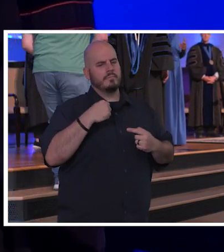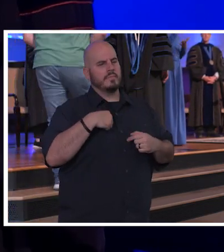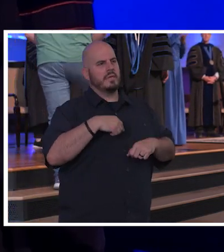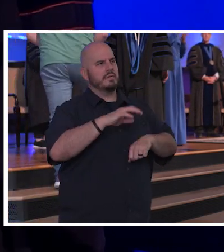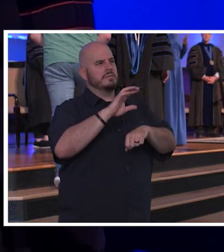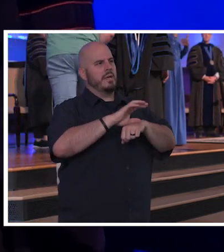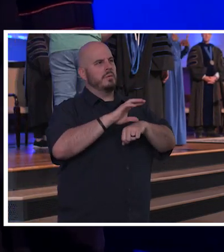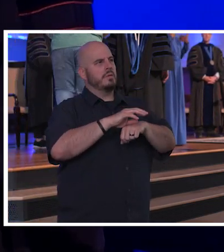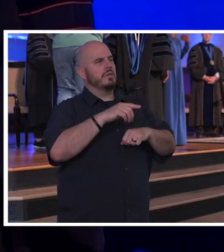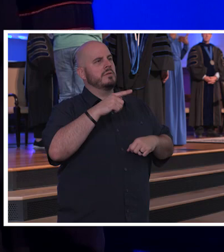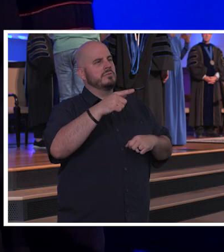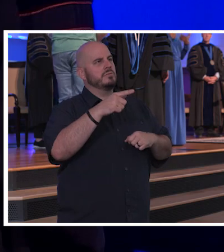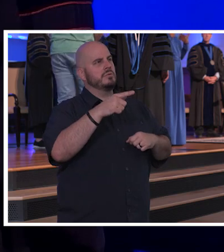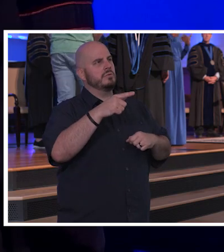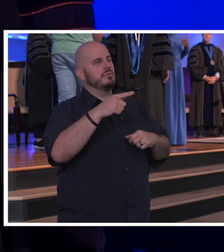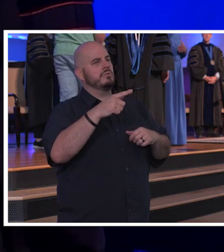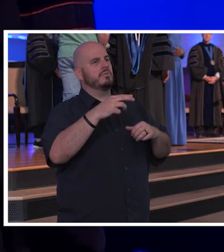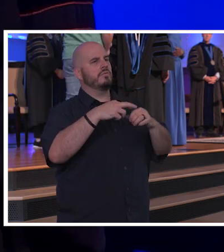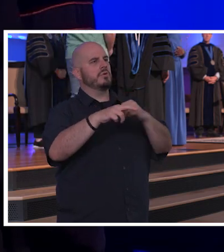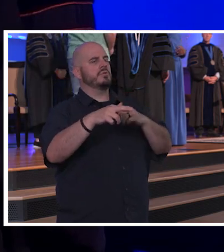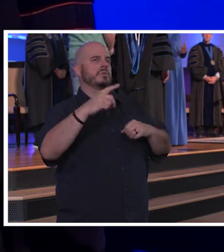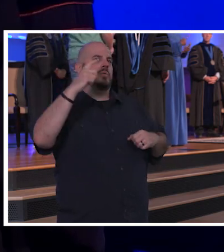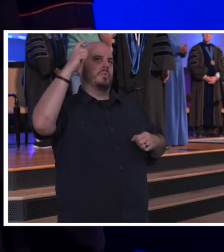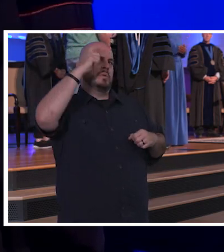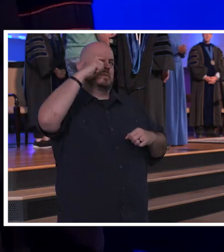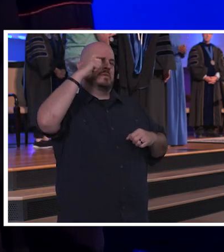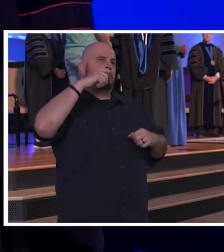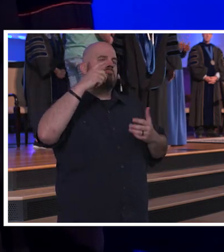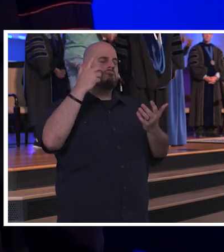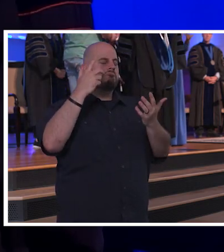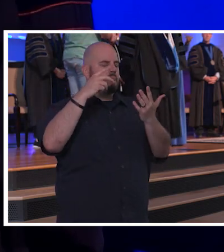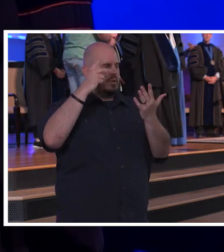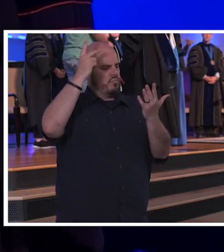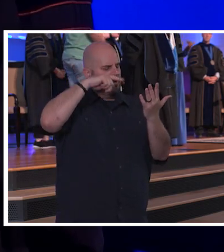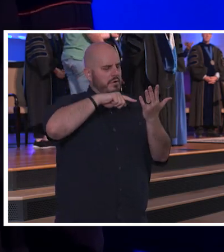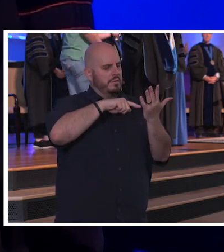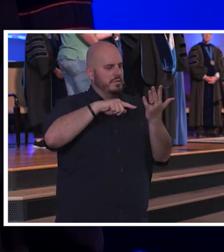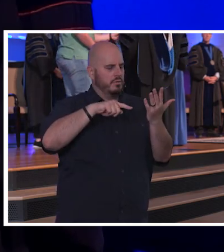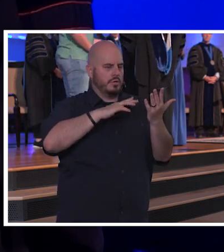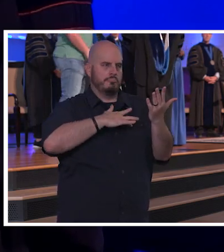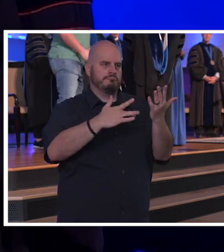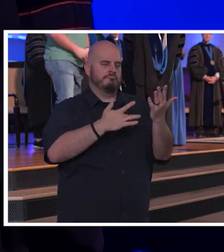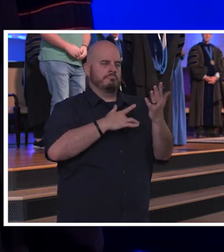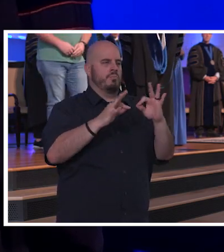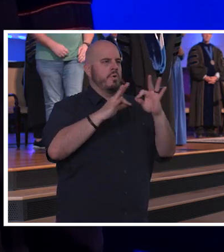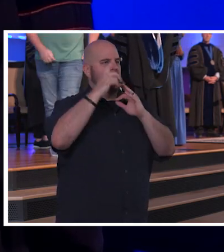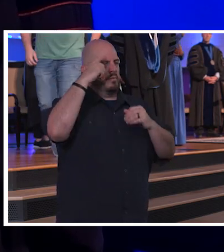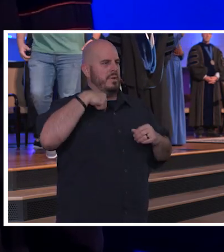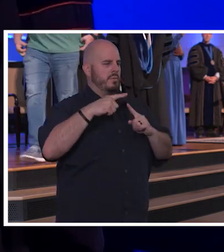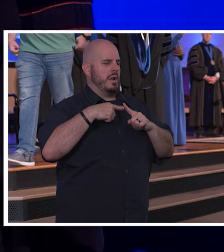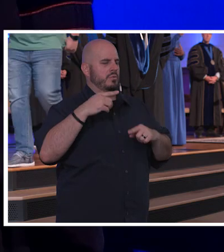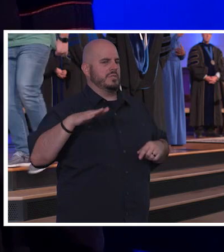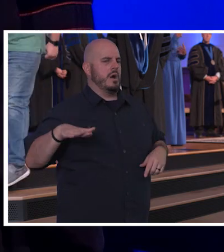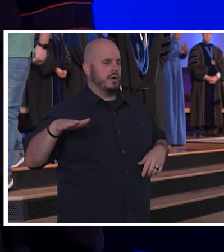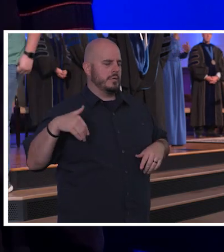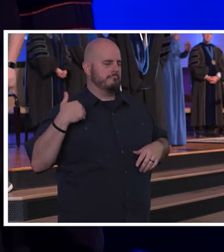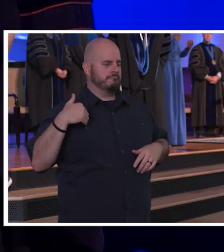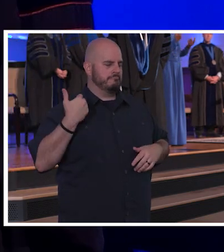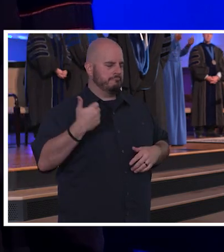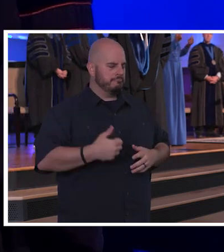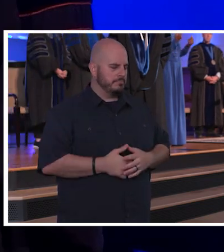the wisdom proverb. It was essential for me when I was young. And now